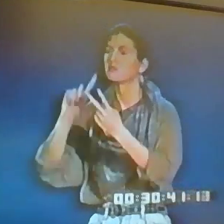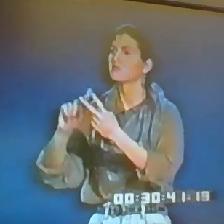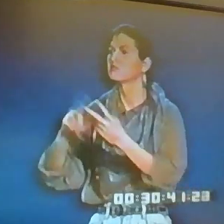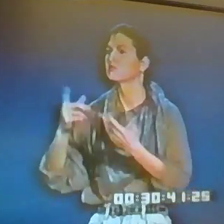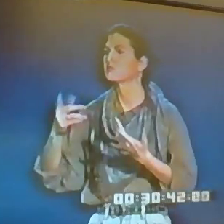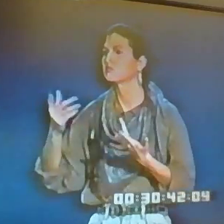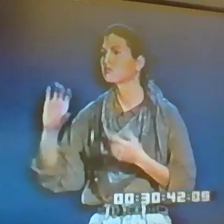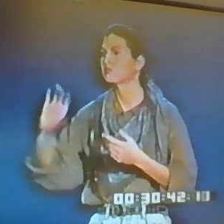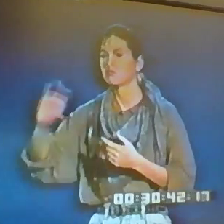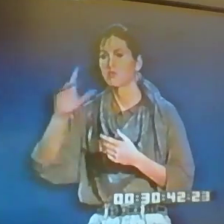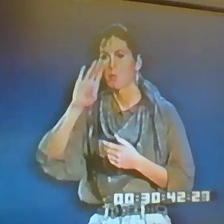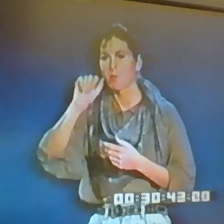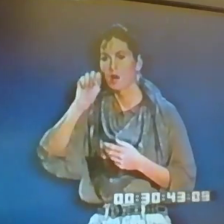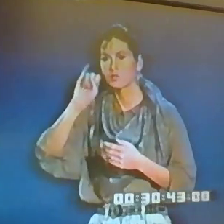ingredients, some nutmeg,